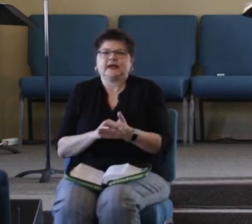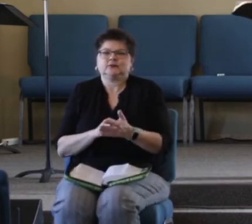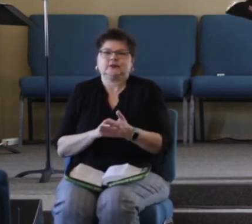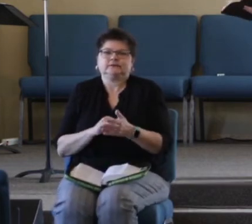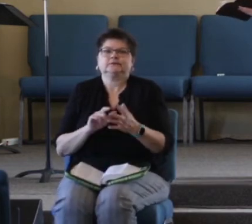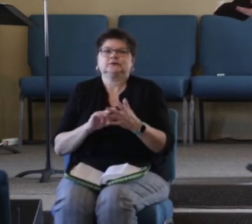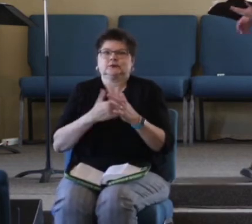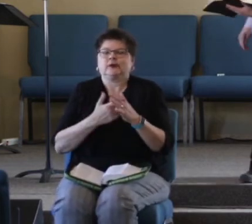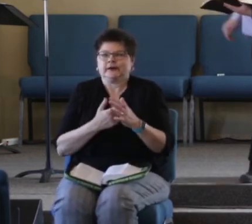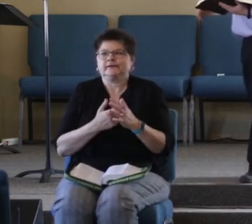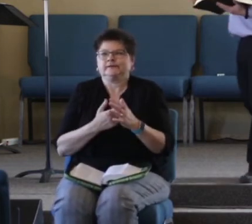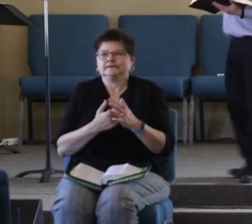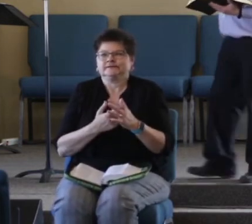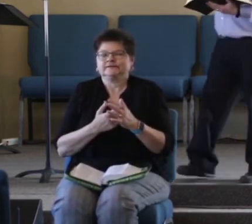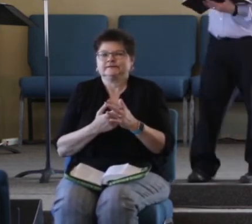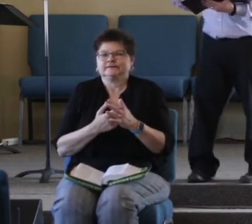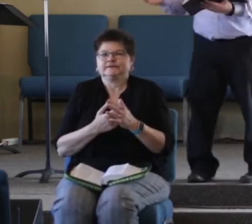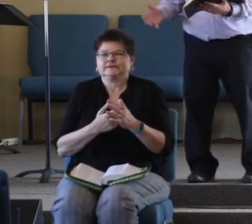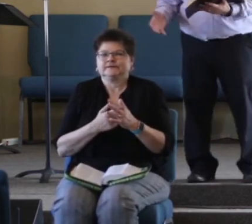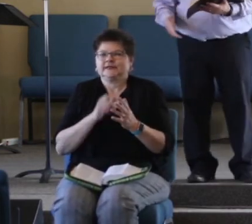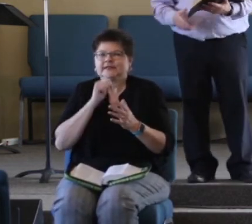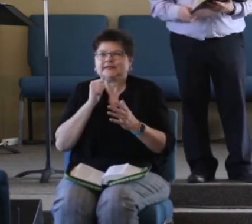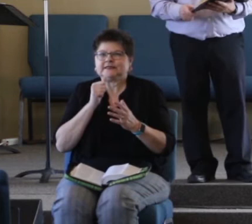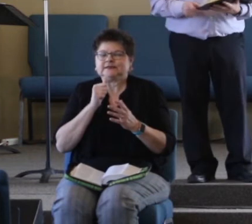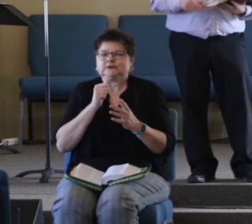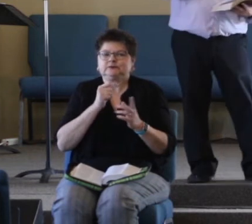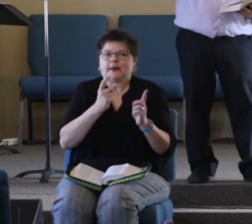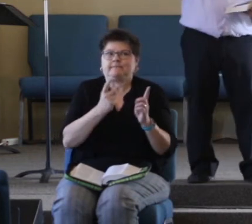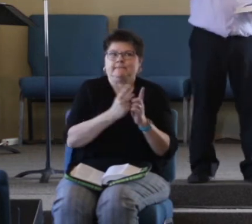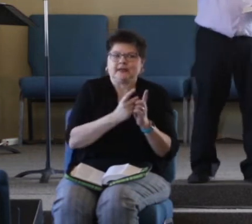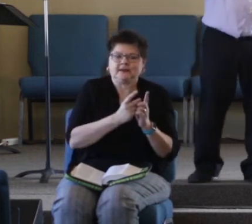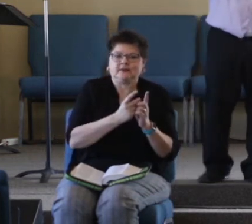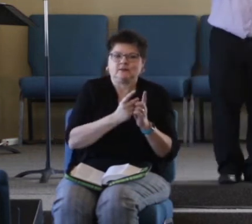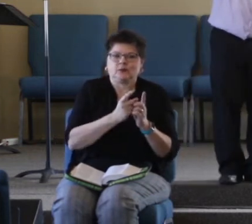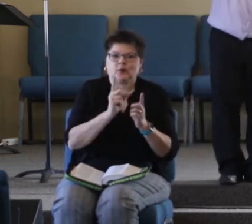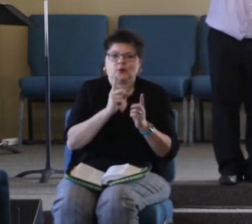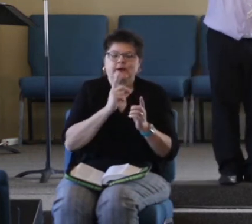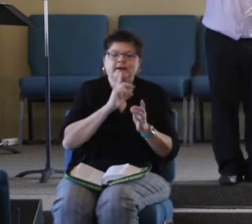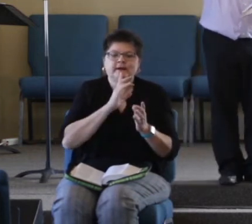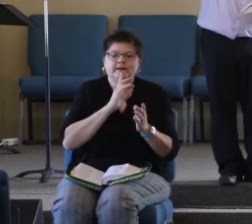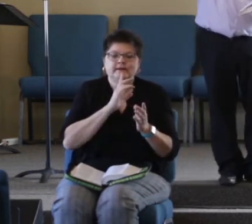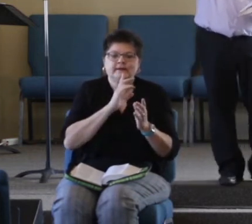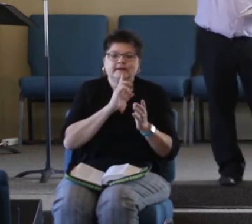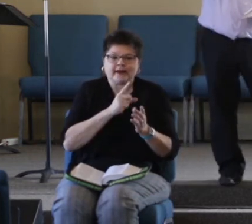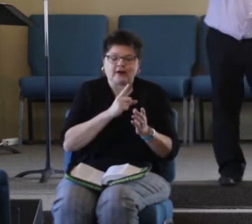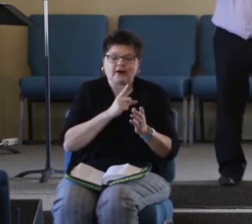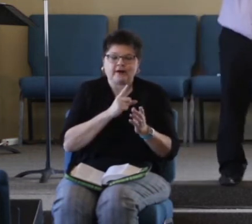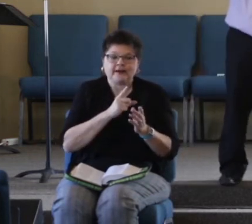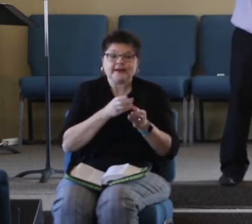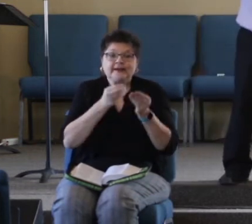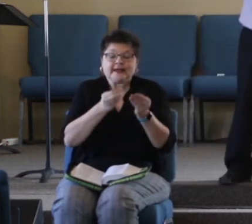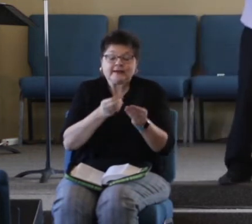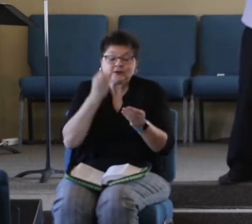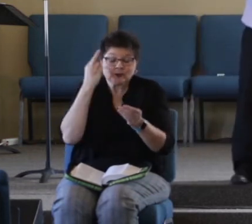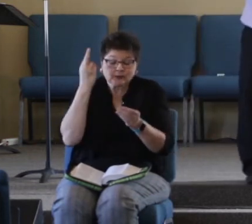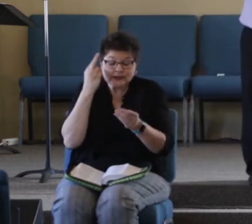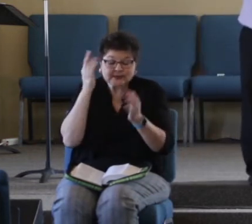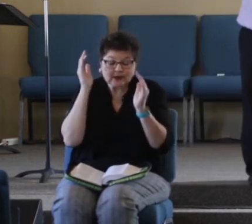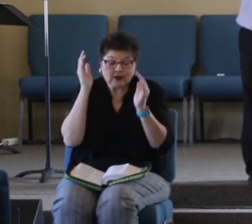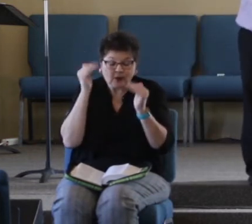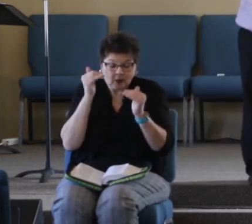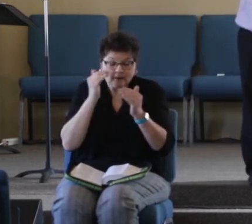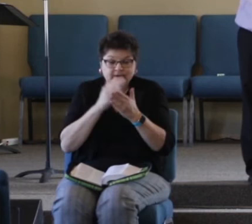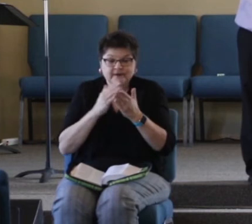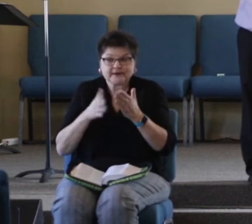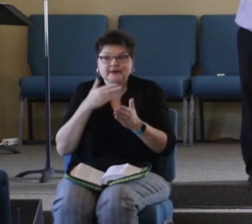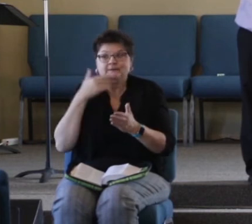door. He didn't just meet them where they are. Jesus gave people a reason to hope for something